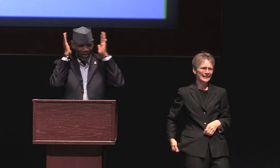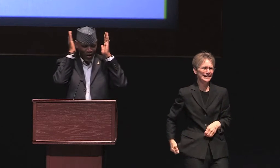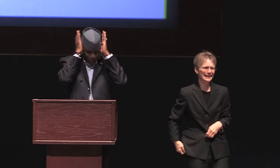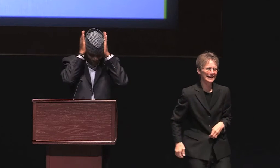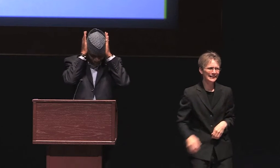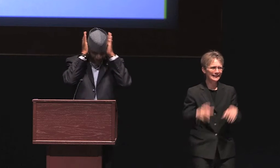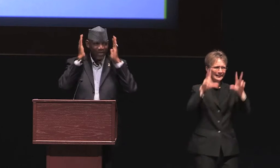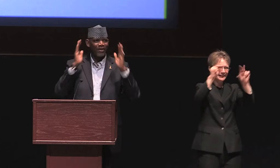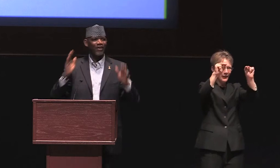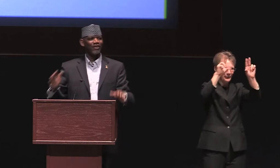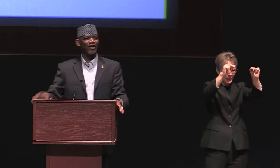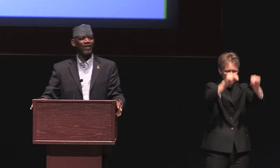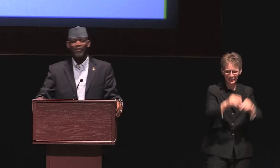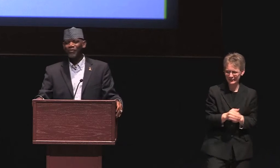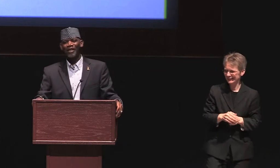No.